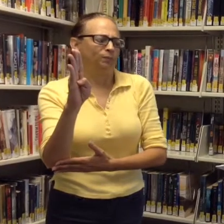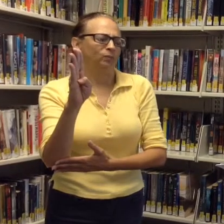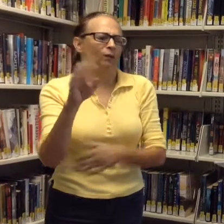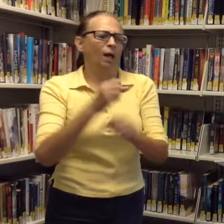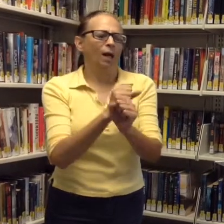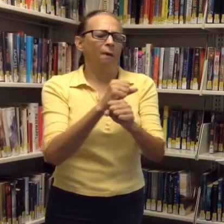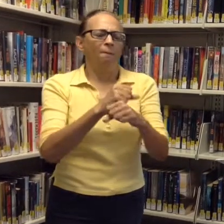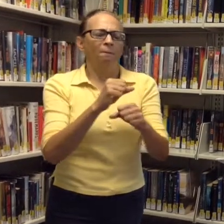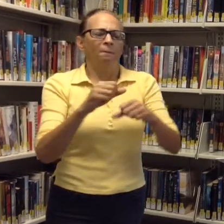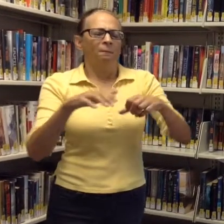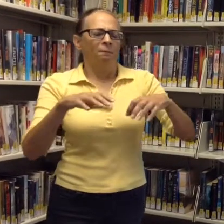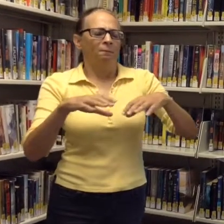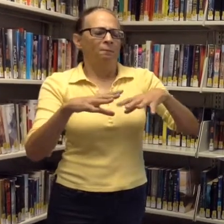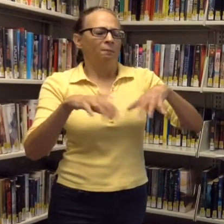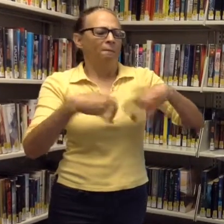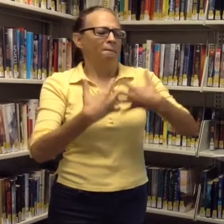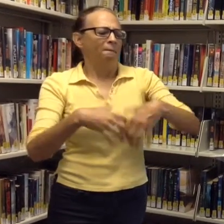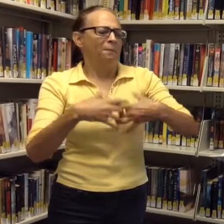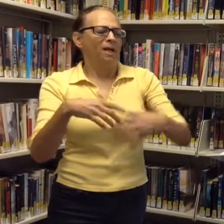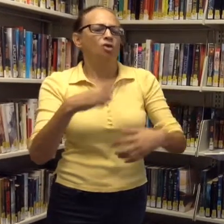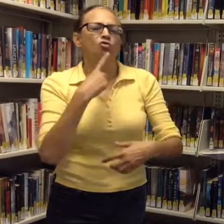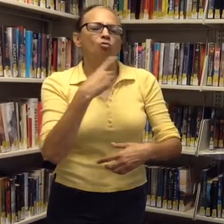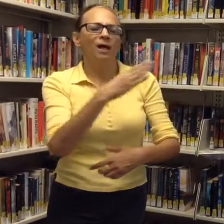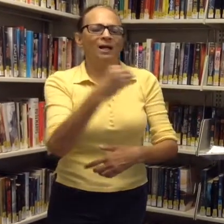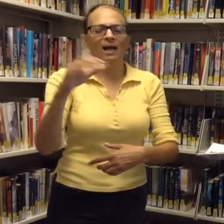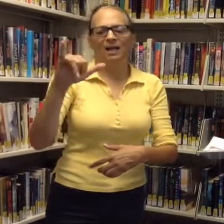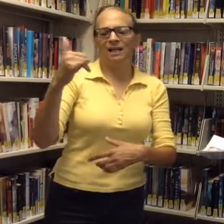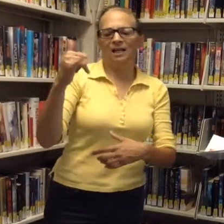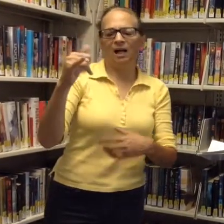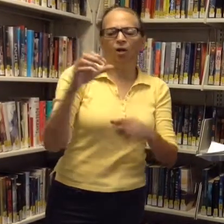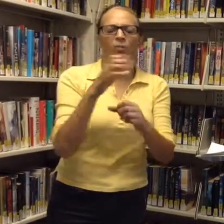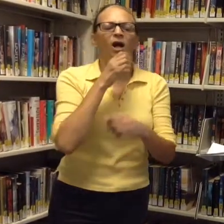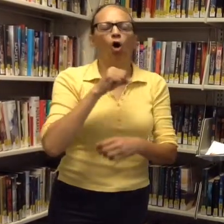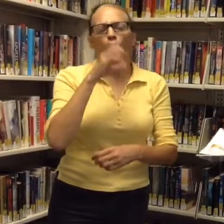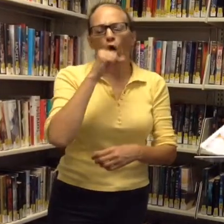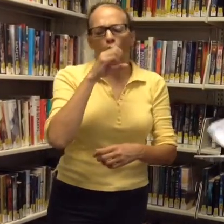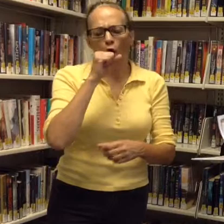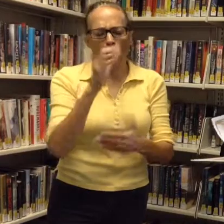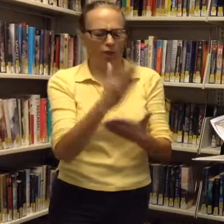They mixed red and yellow to paint an orange part.